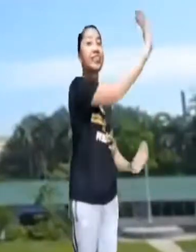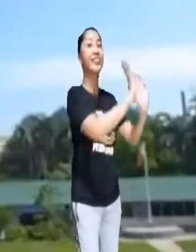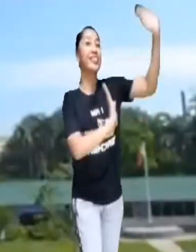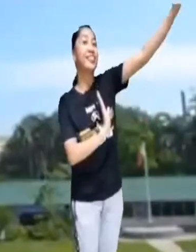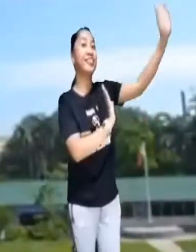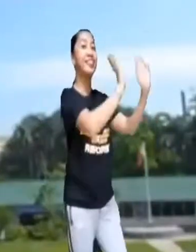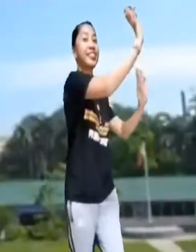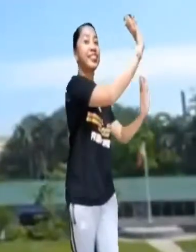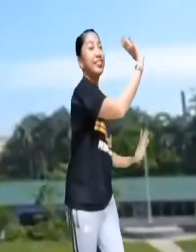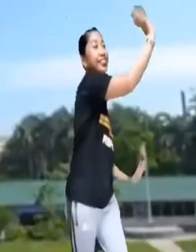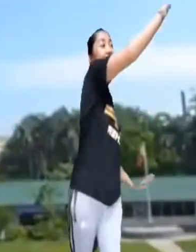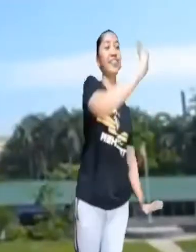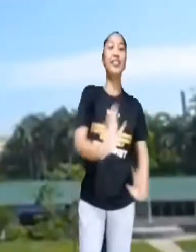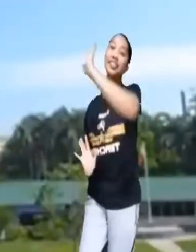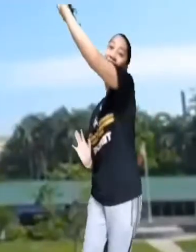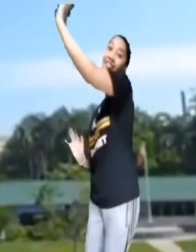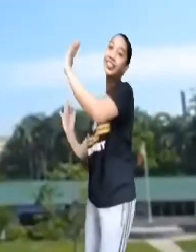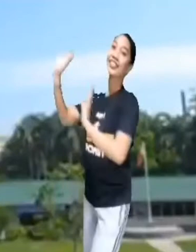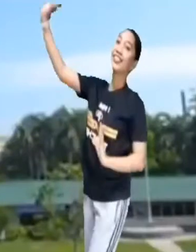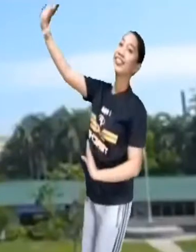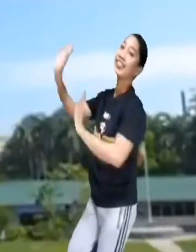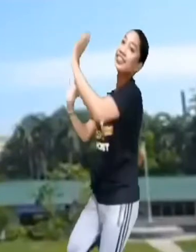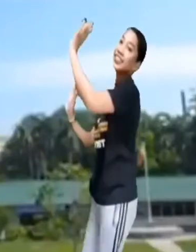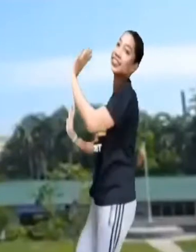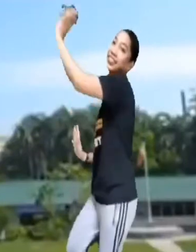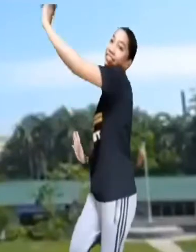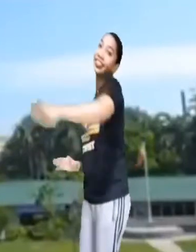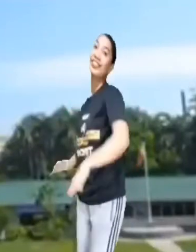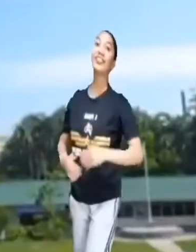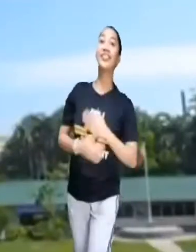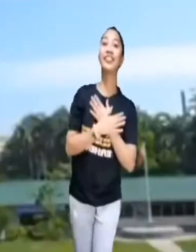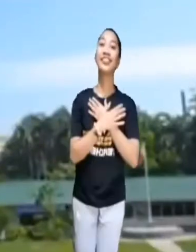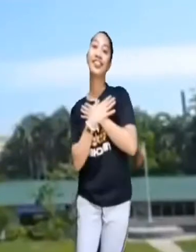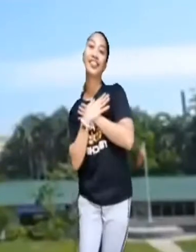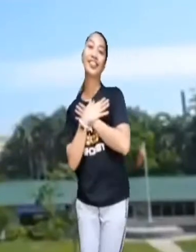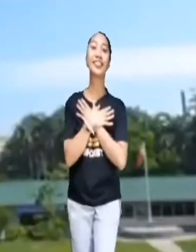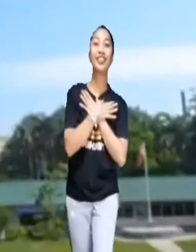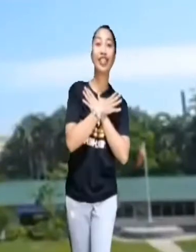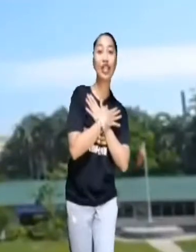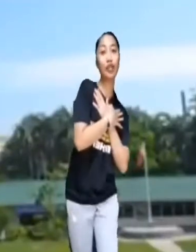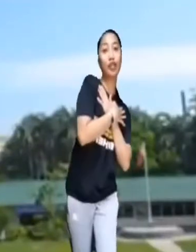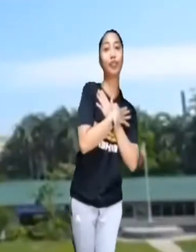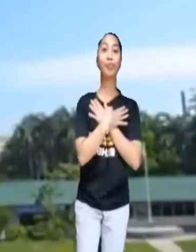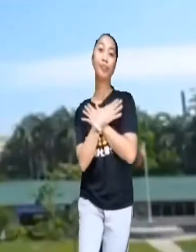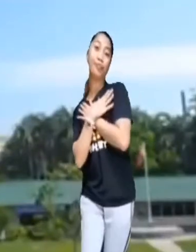me, 'cause he loves me.